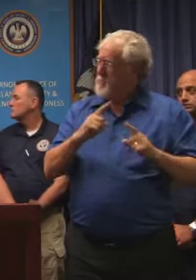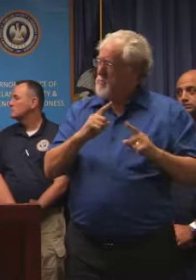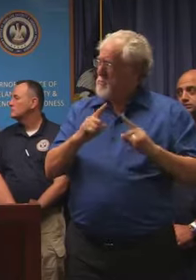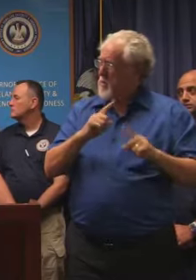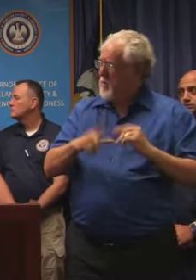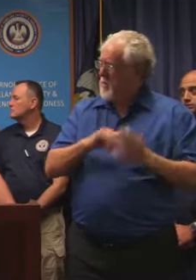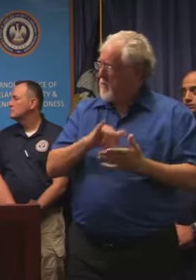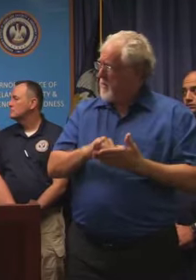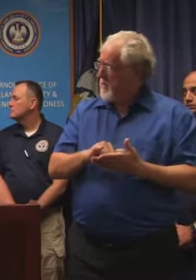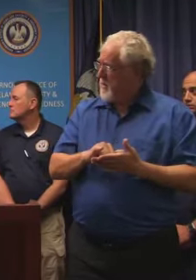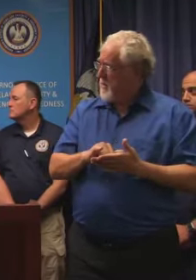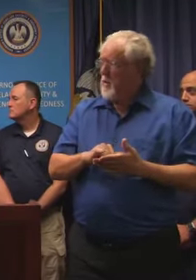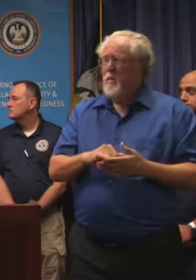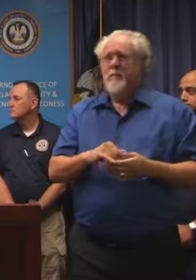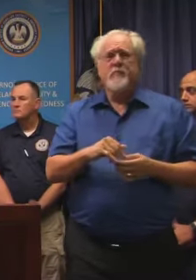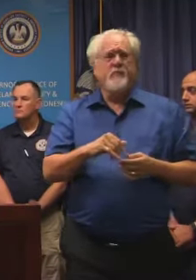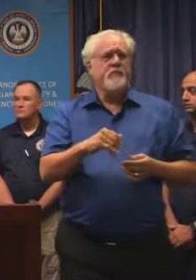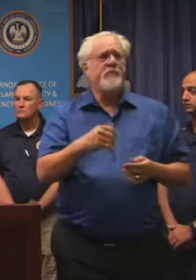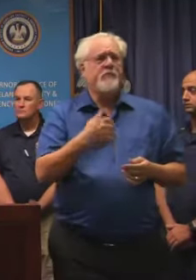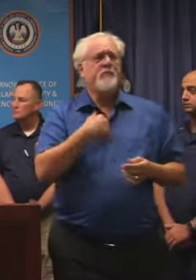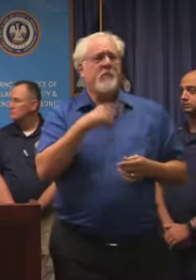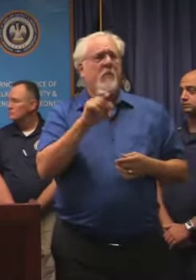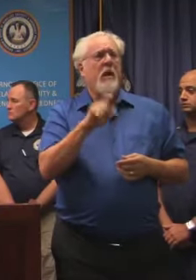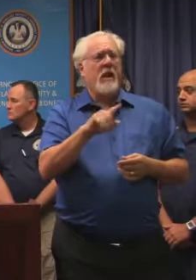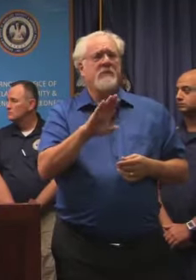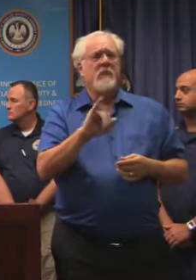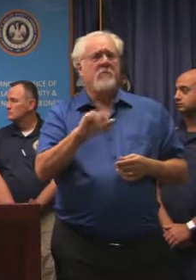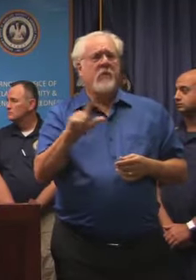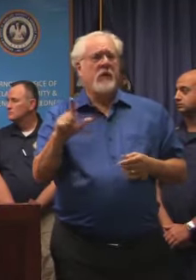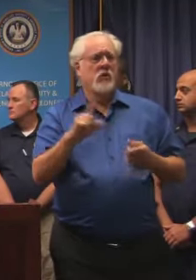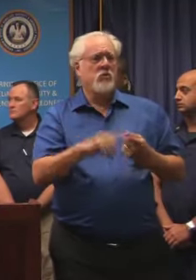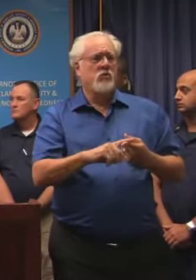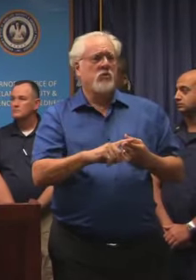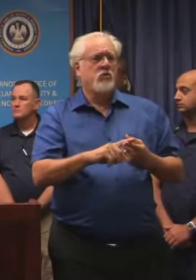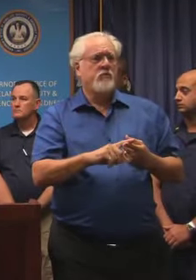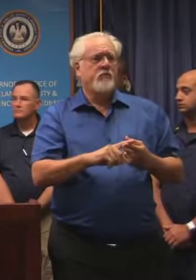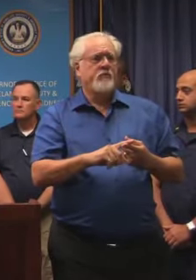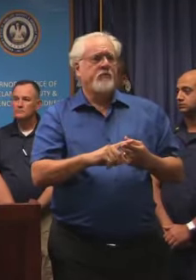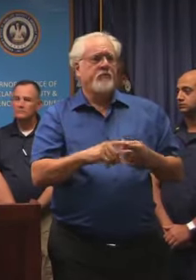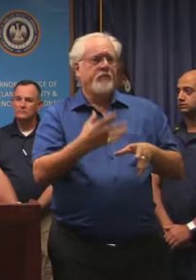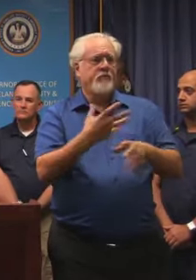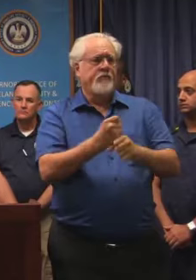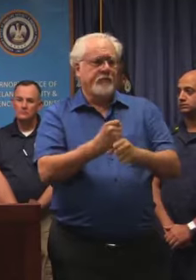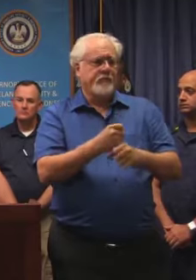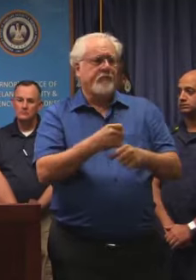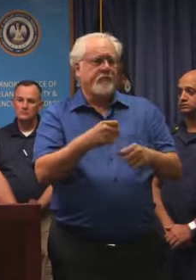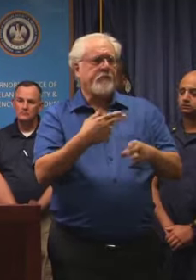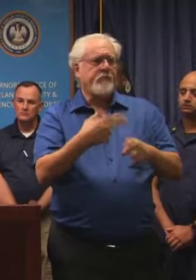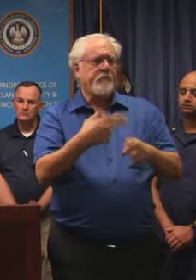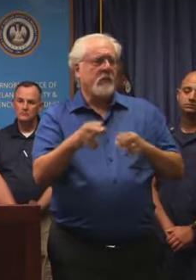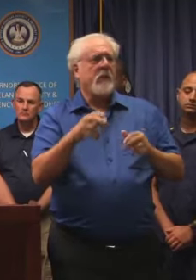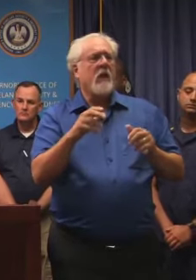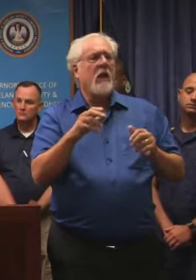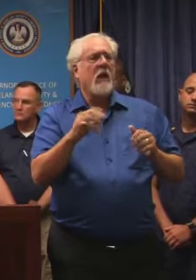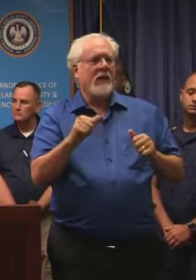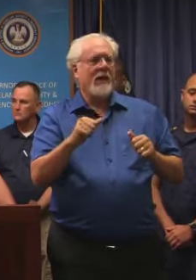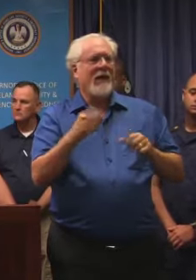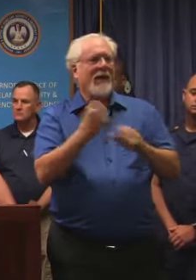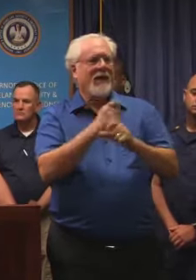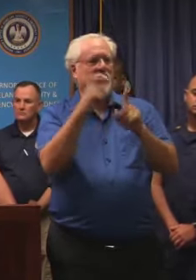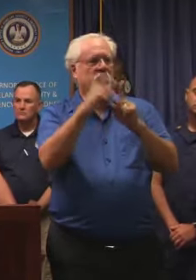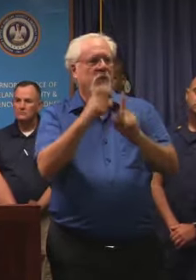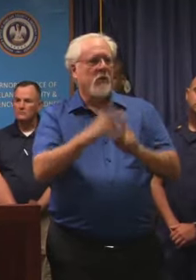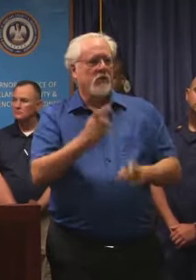a little bit about that? Yeah, I'm going to ask Bill to come and brief this specifically so that he gets the terminology